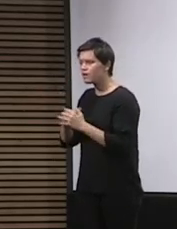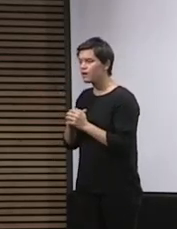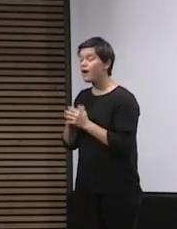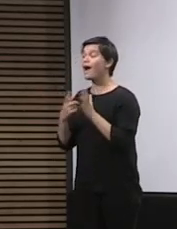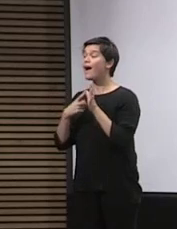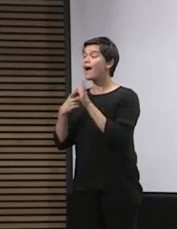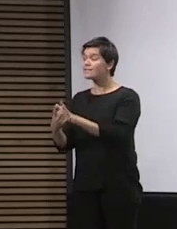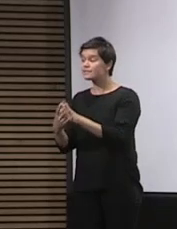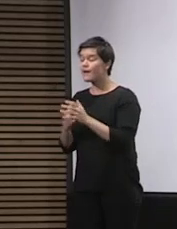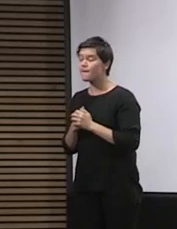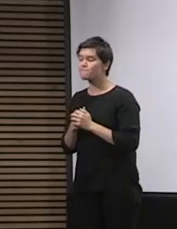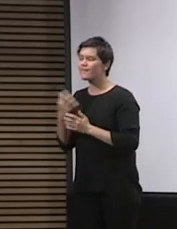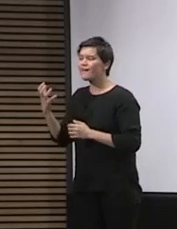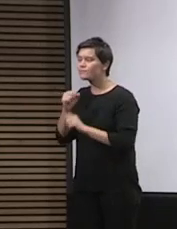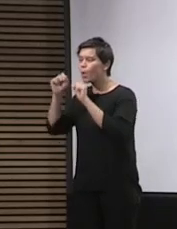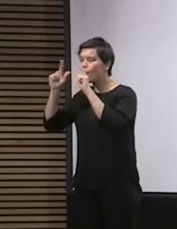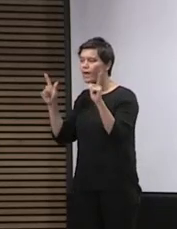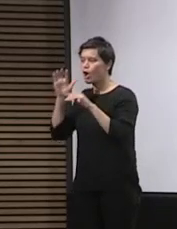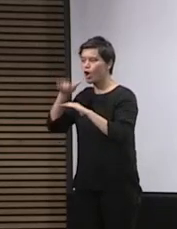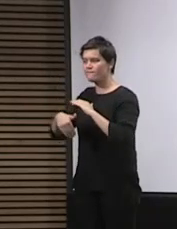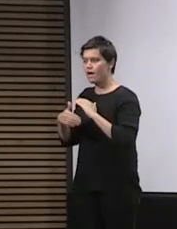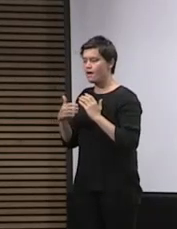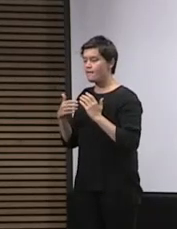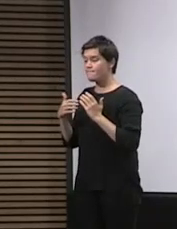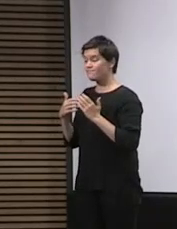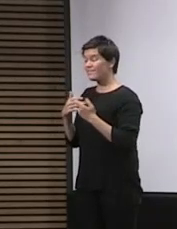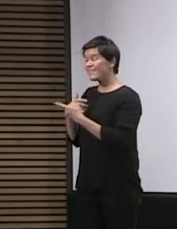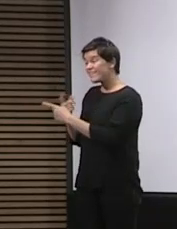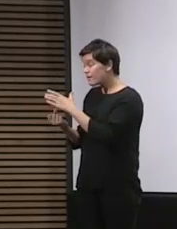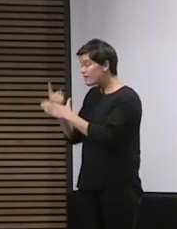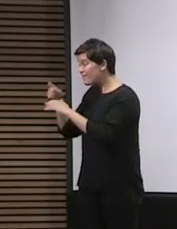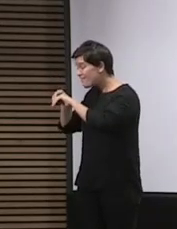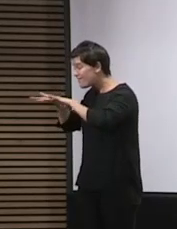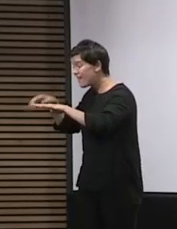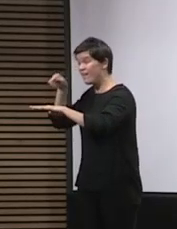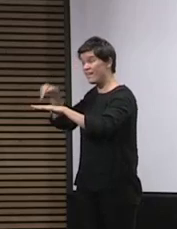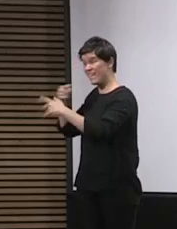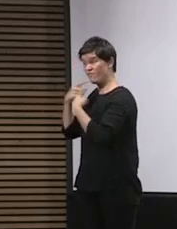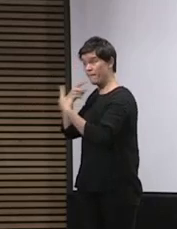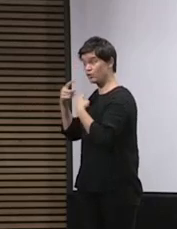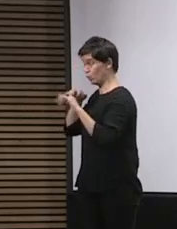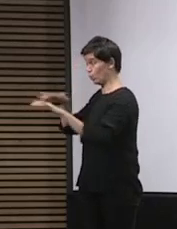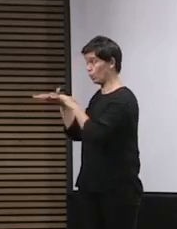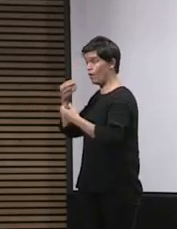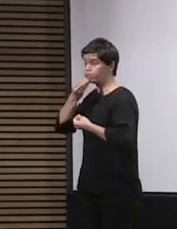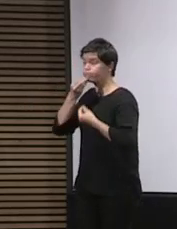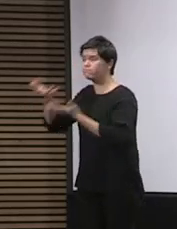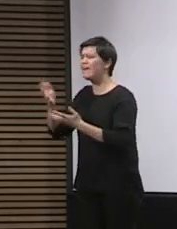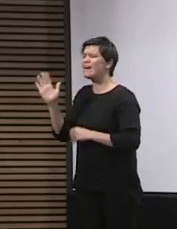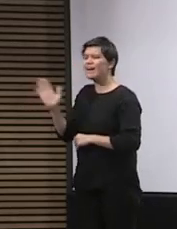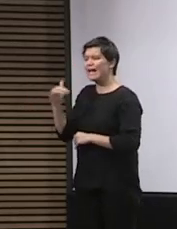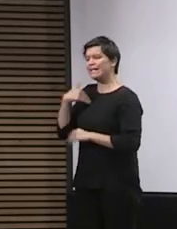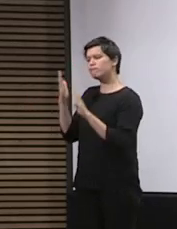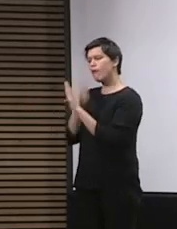mindful of the confidentiality of the information on clusters. The purpose of